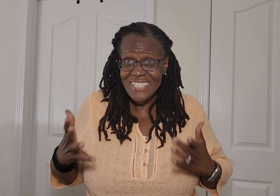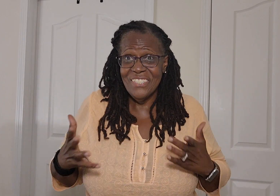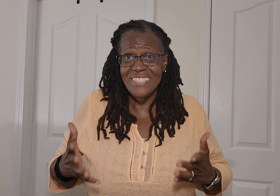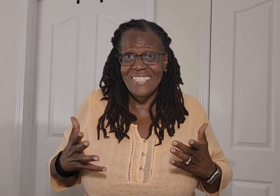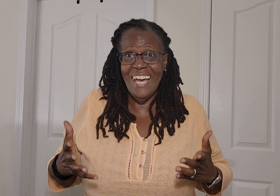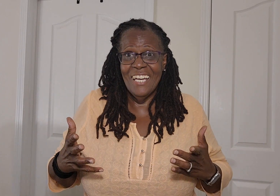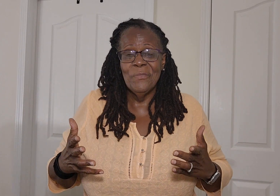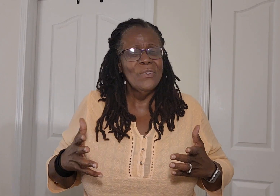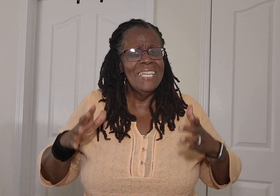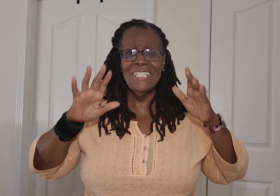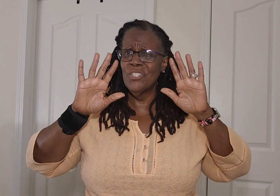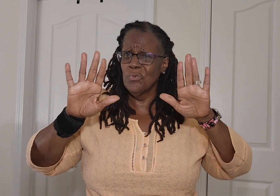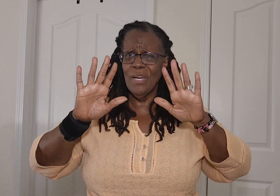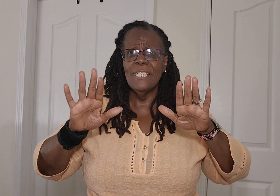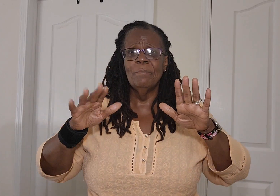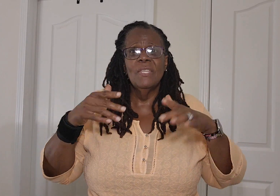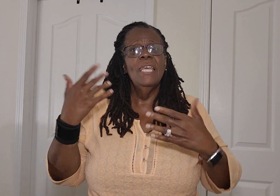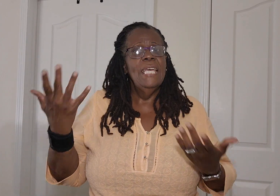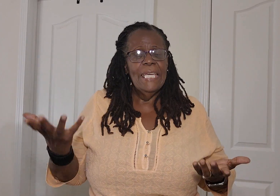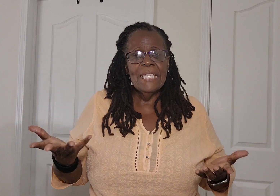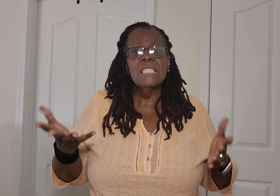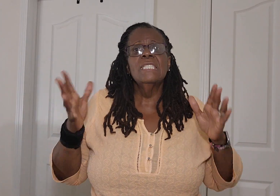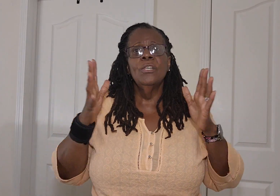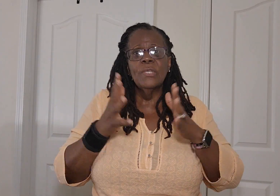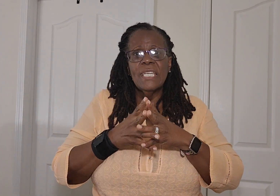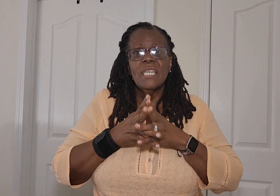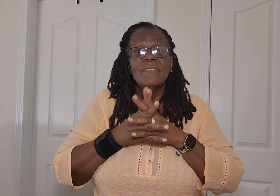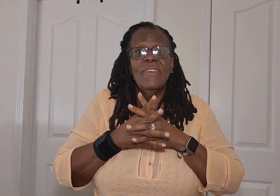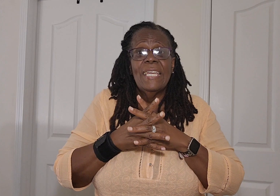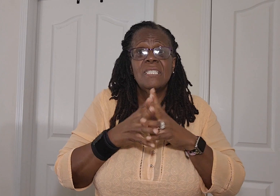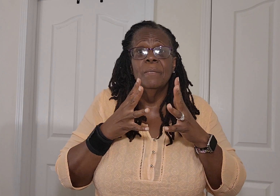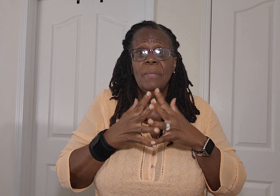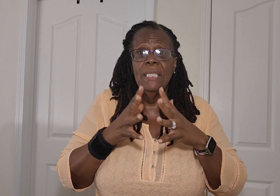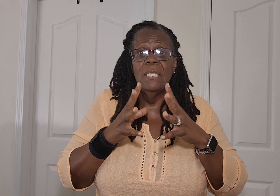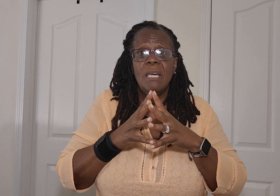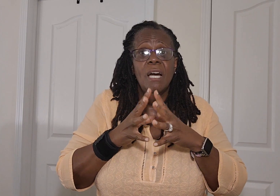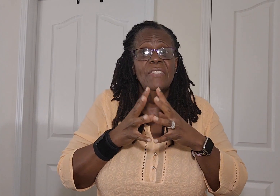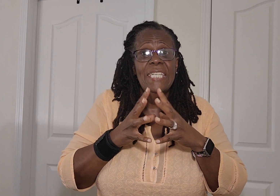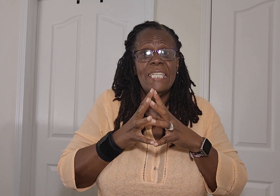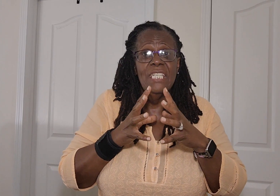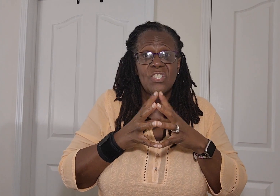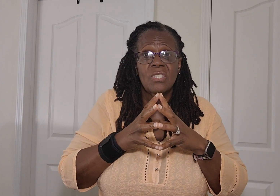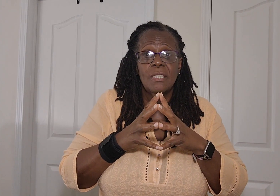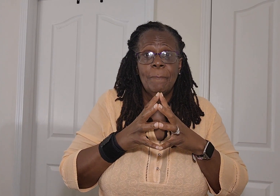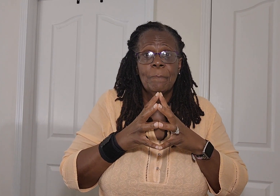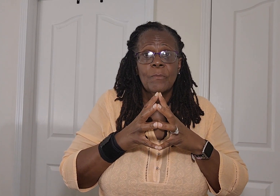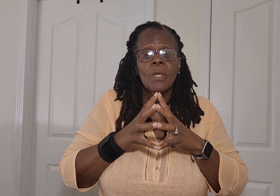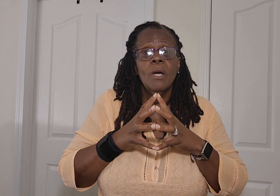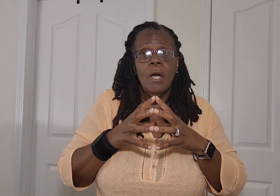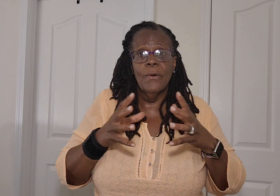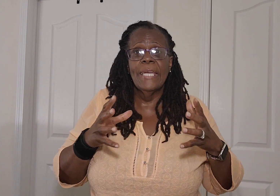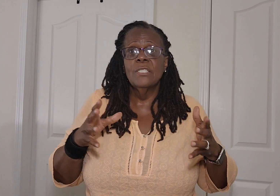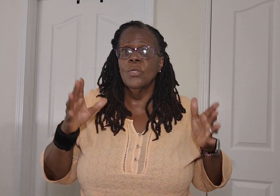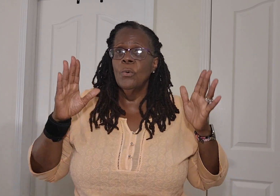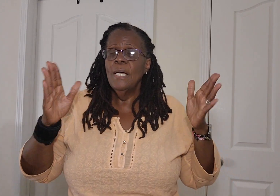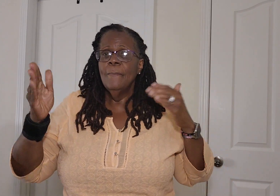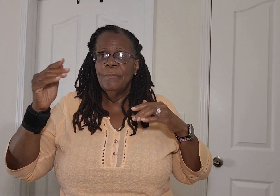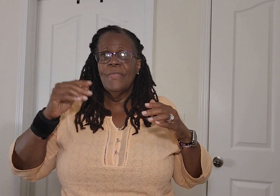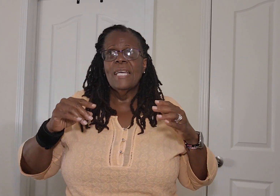a good God. Okay, he's great. It still conveys the meaning of he is good. All right, so that's